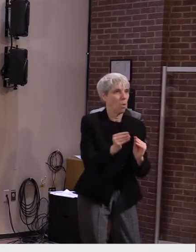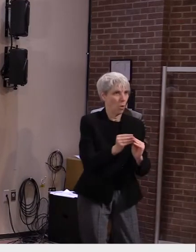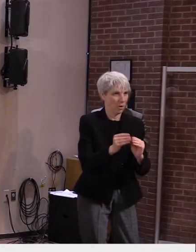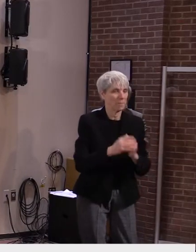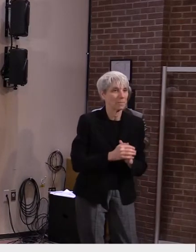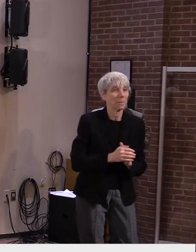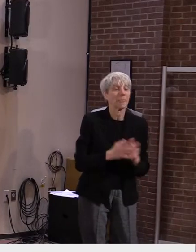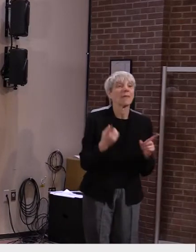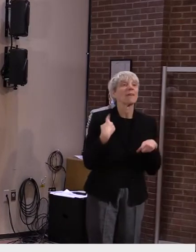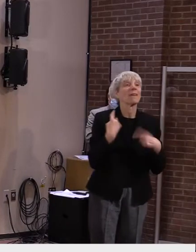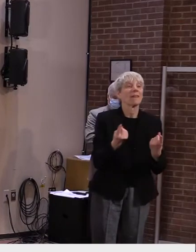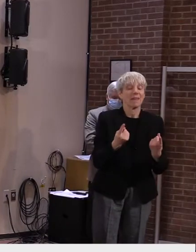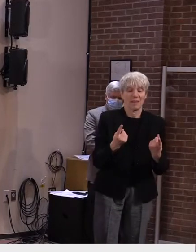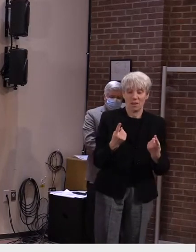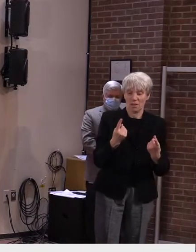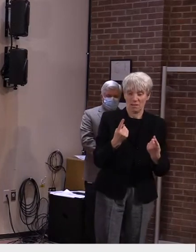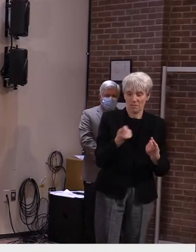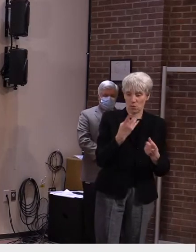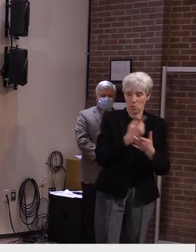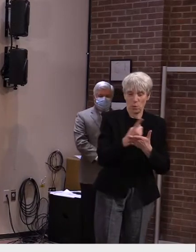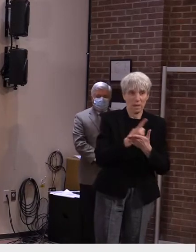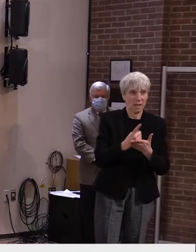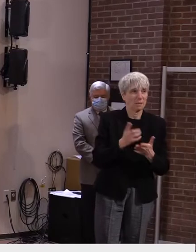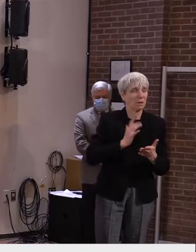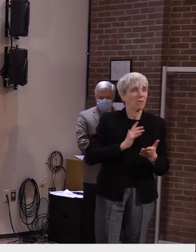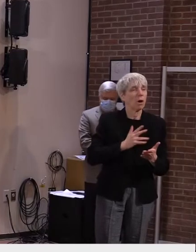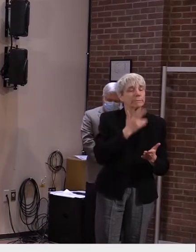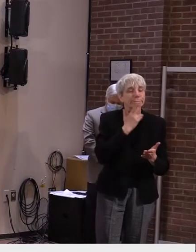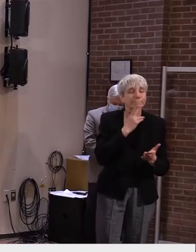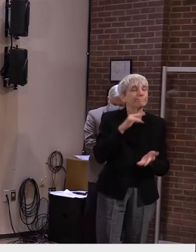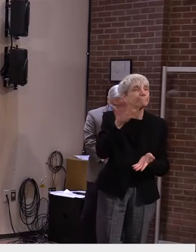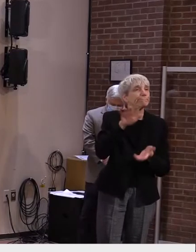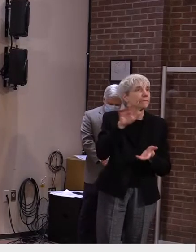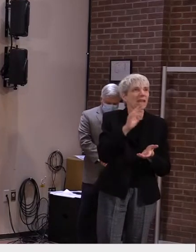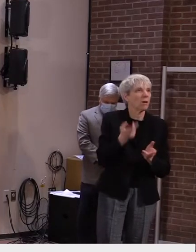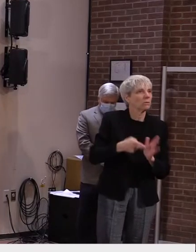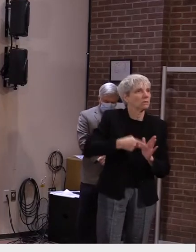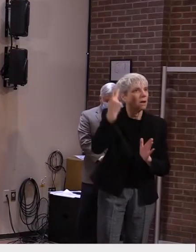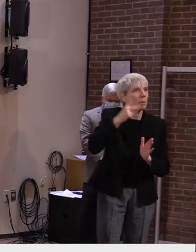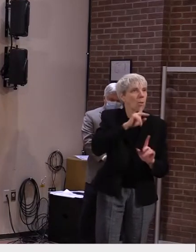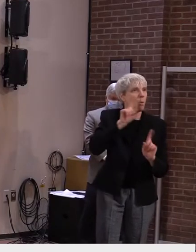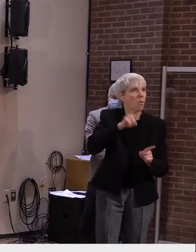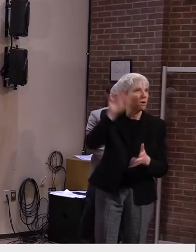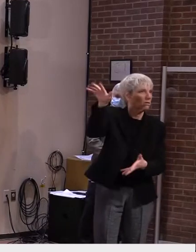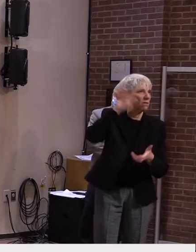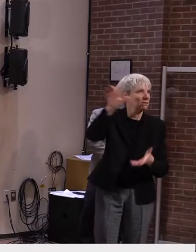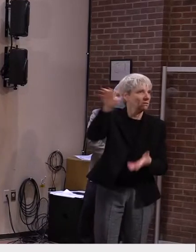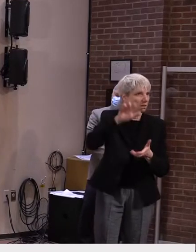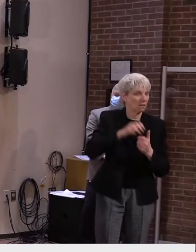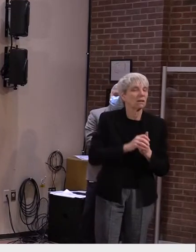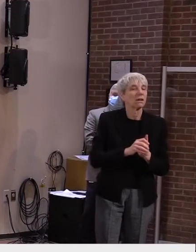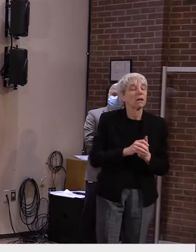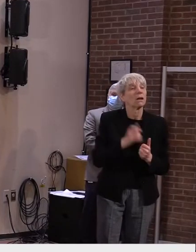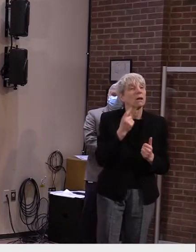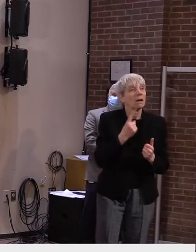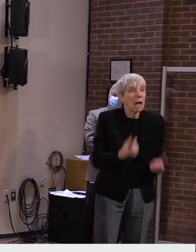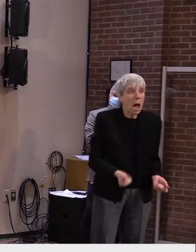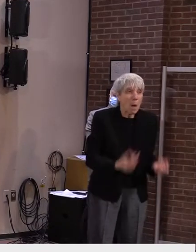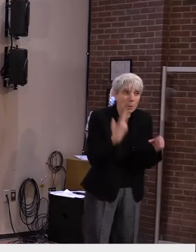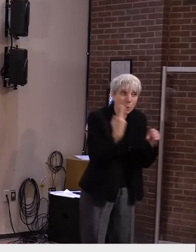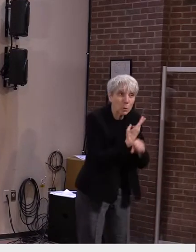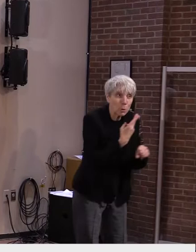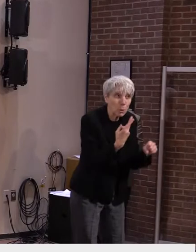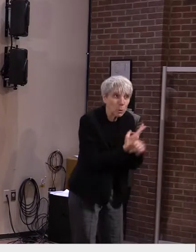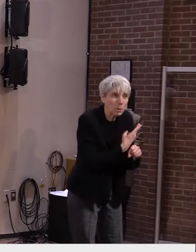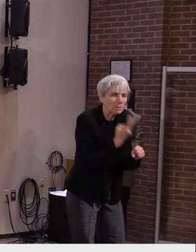of doses ordered in the last several weeks. And in terms of doses used, if you go back to the beginning